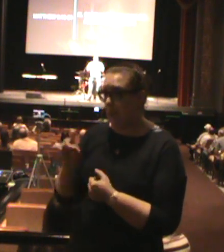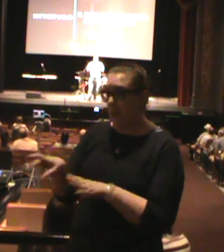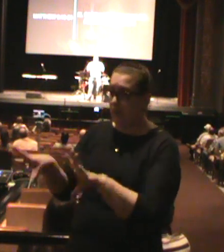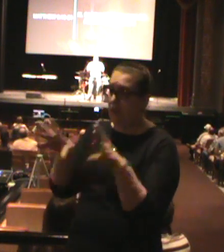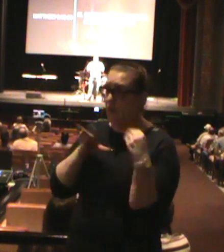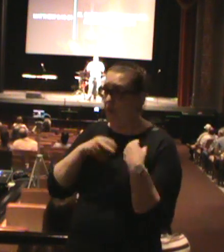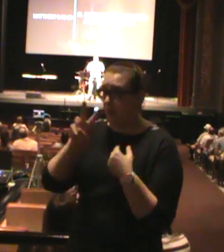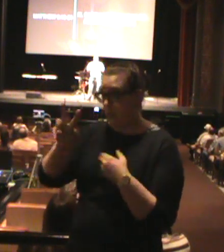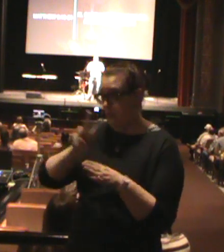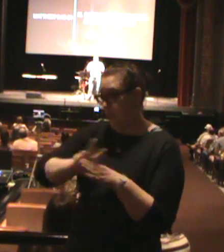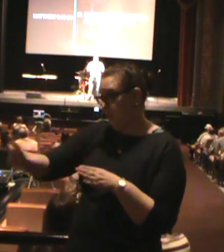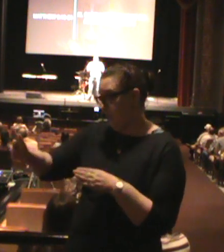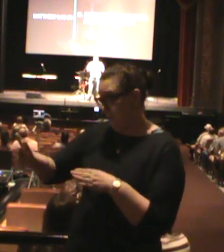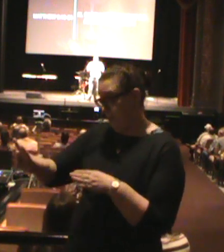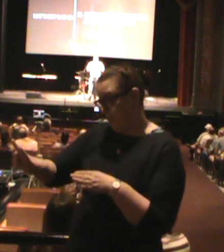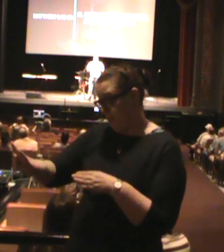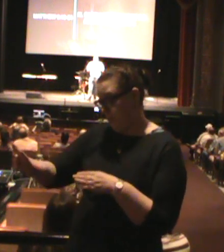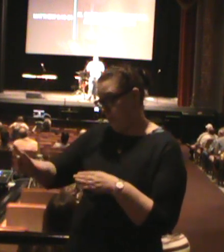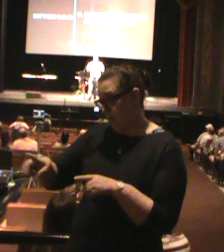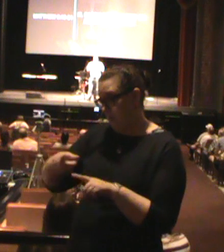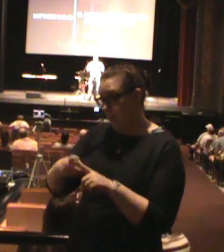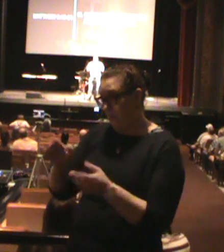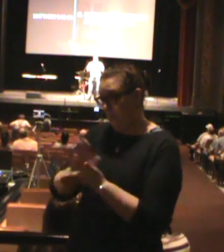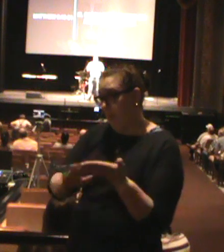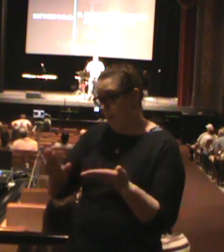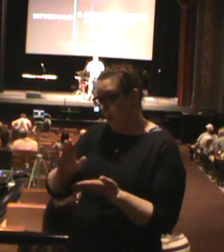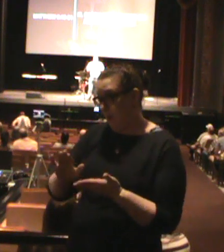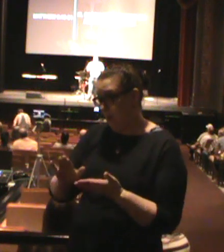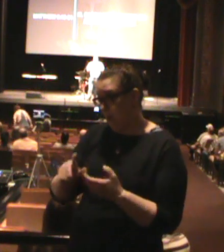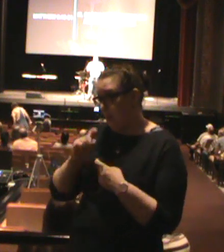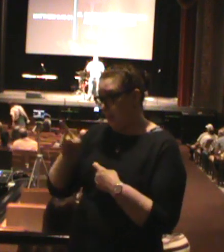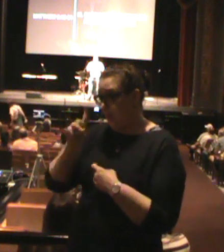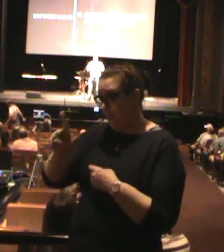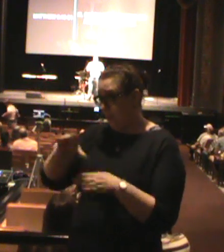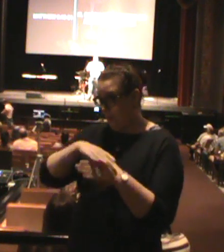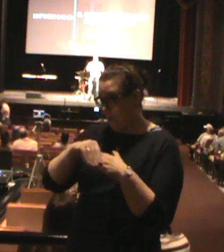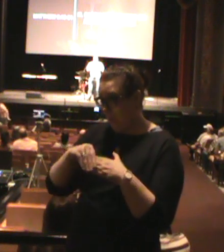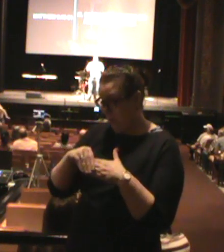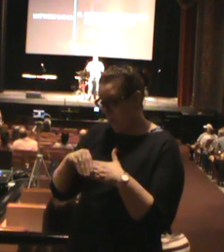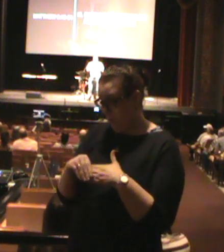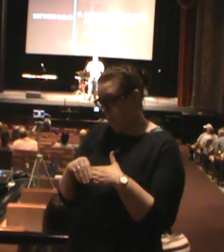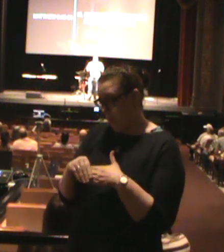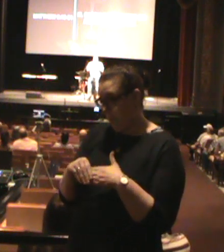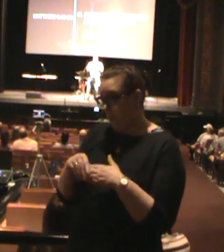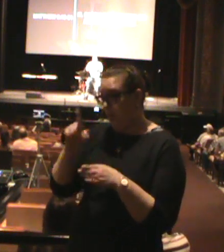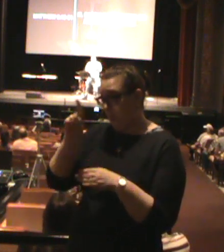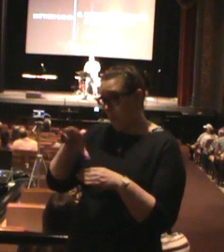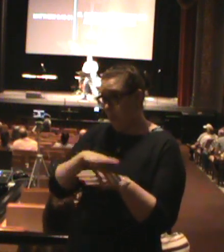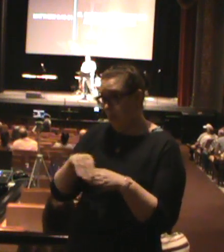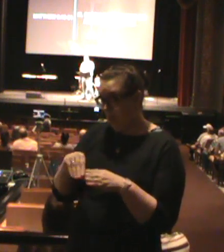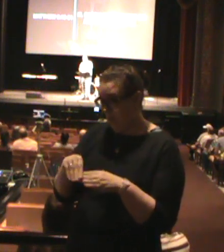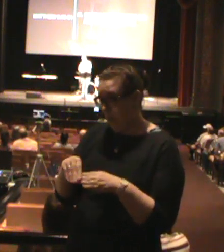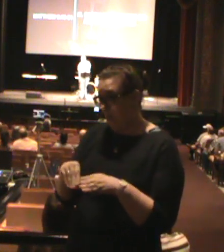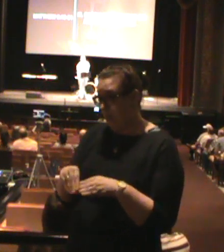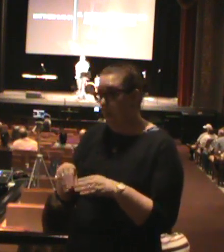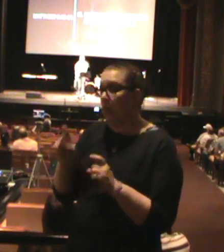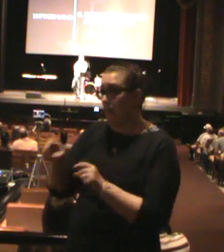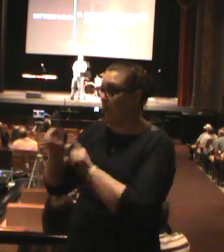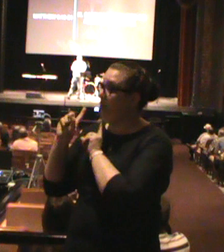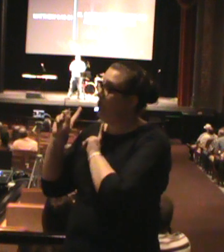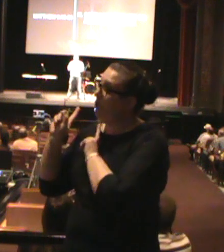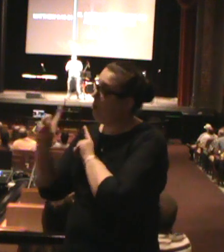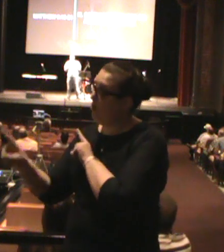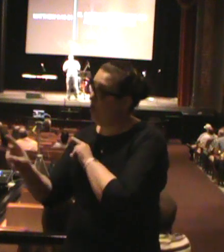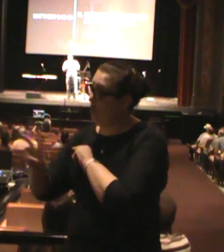for 2 weeks from the seminary, and they were given a dollar. They were given a dollar, and then they had to go out